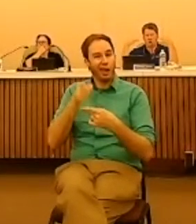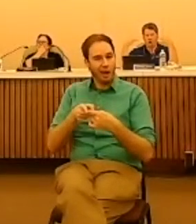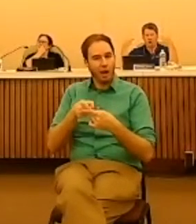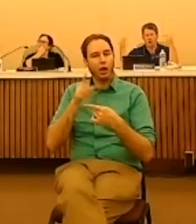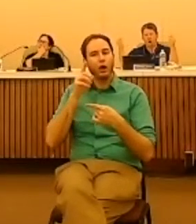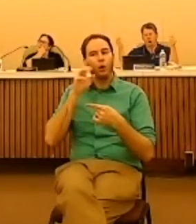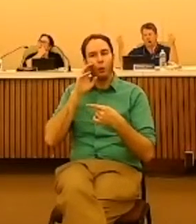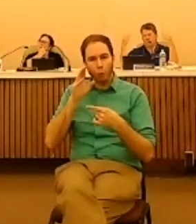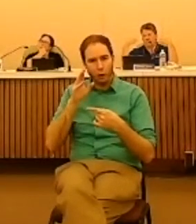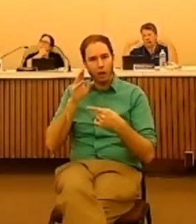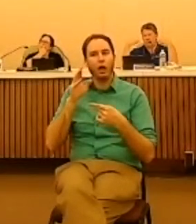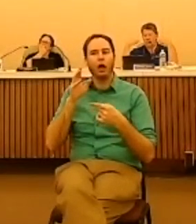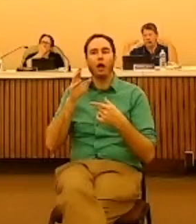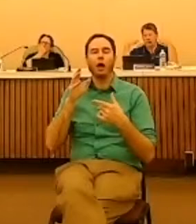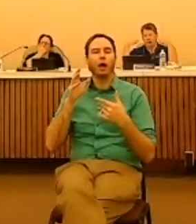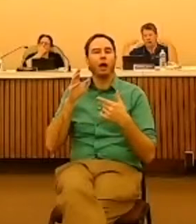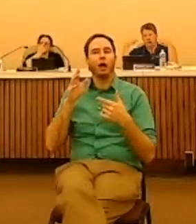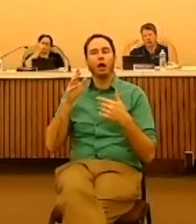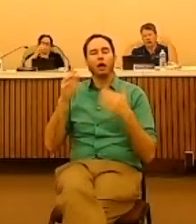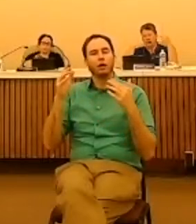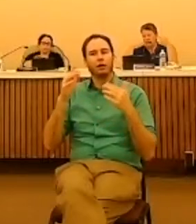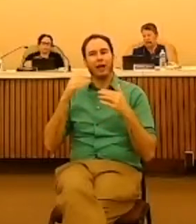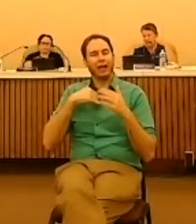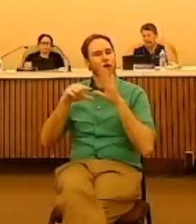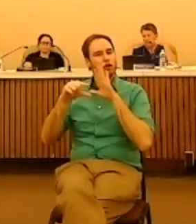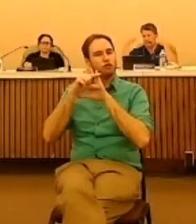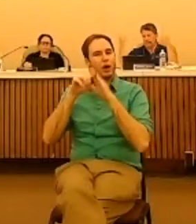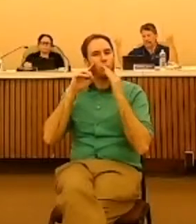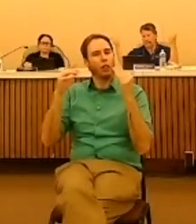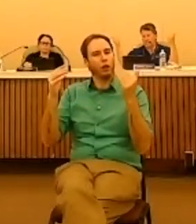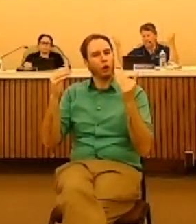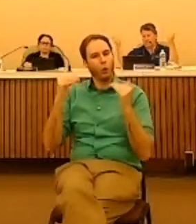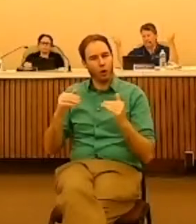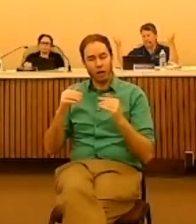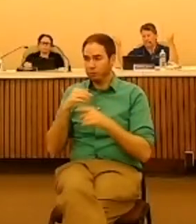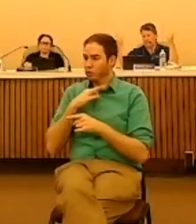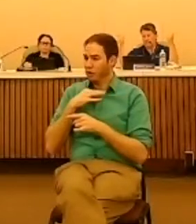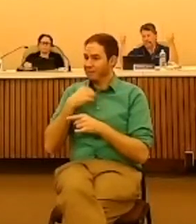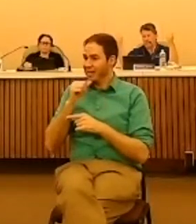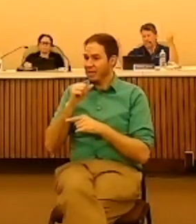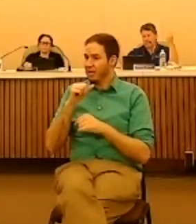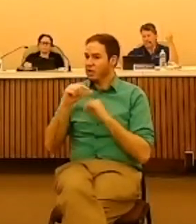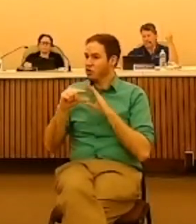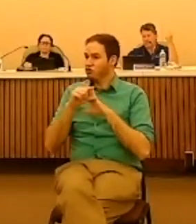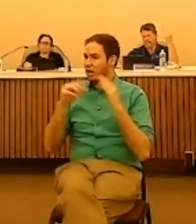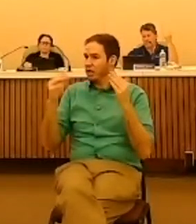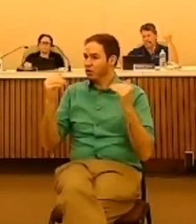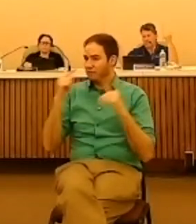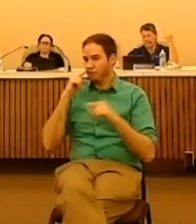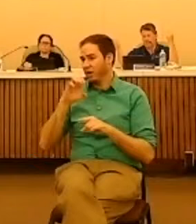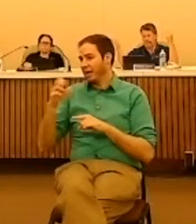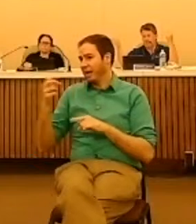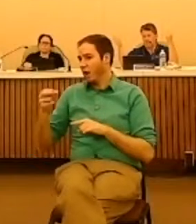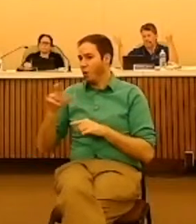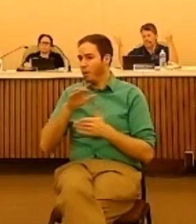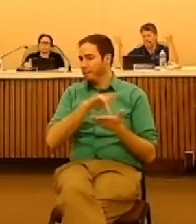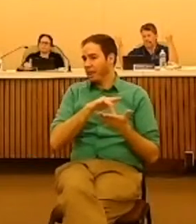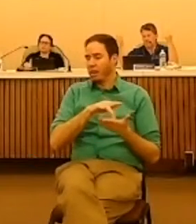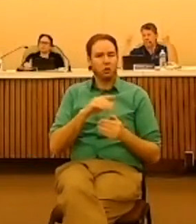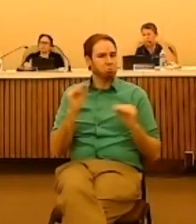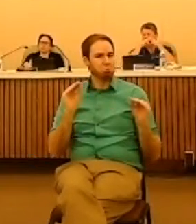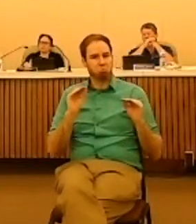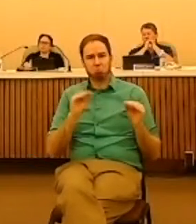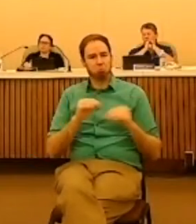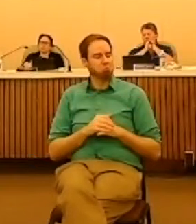they'll degrade, they'll go down a letter grade. Was there any degradation at either East Henrietta or Middle? No, it